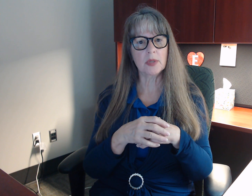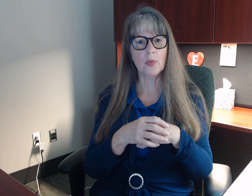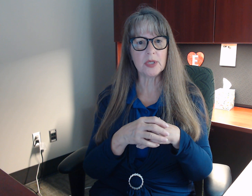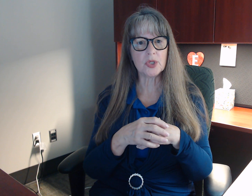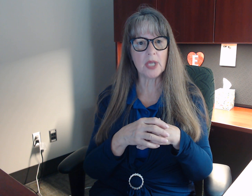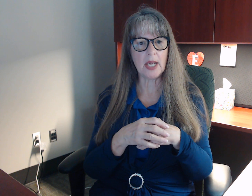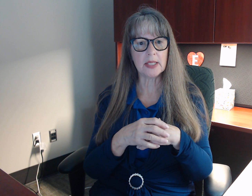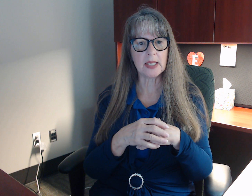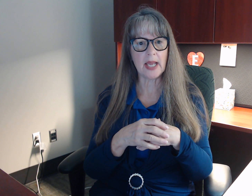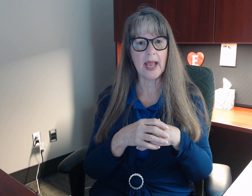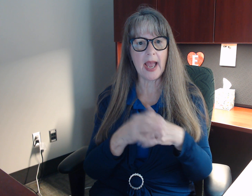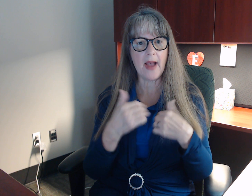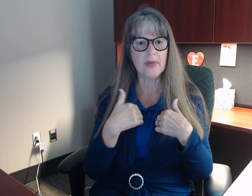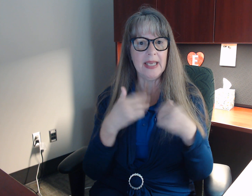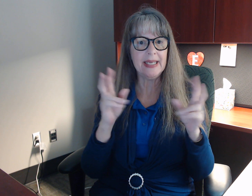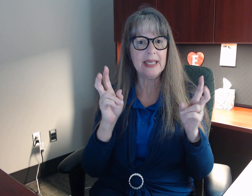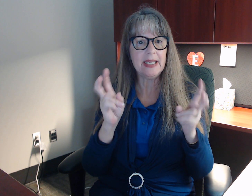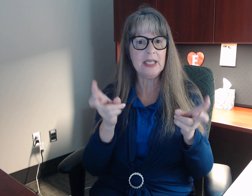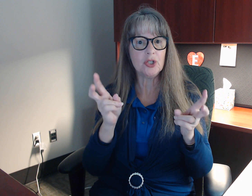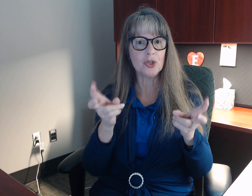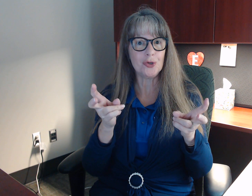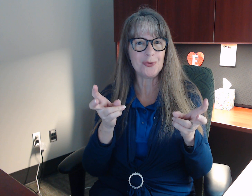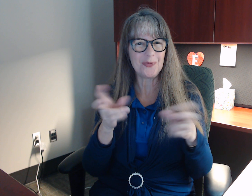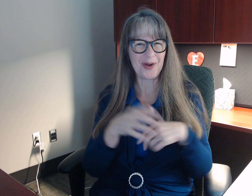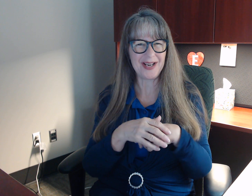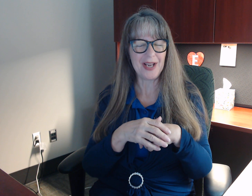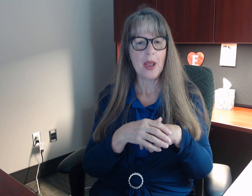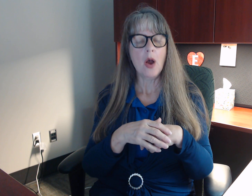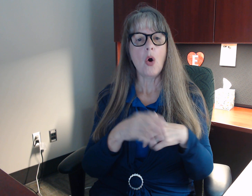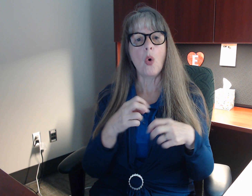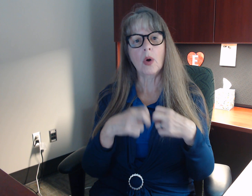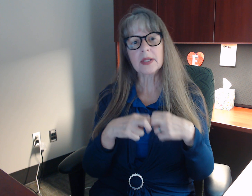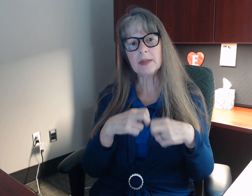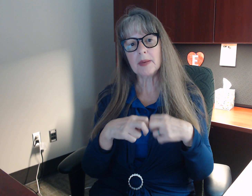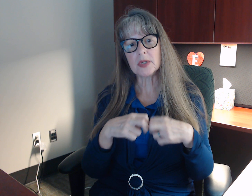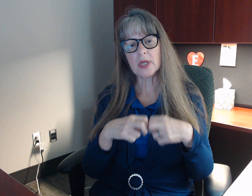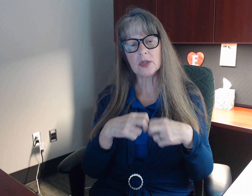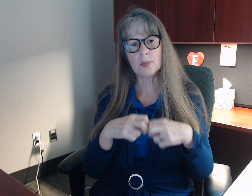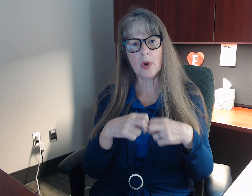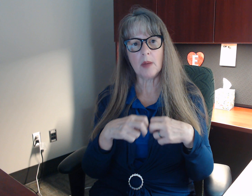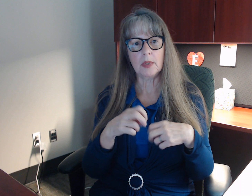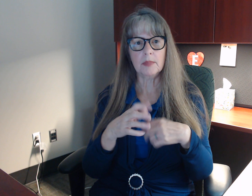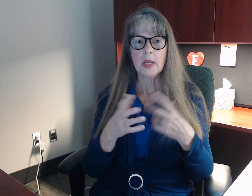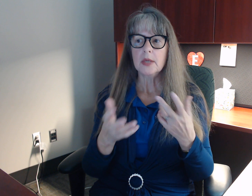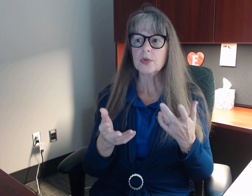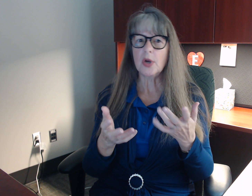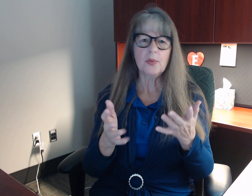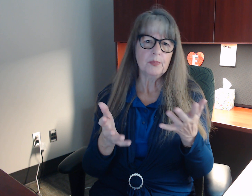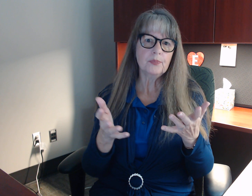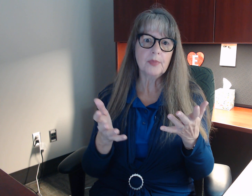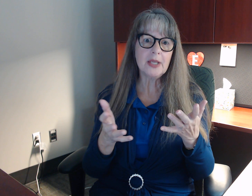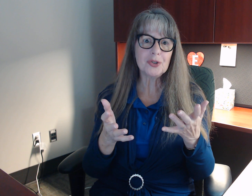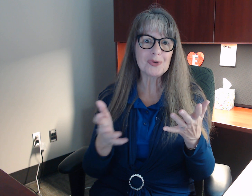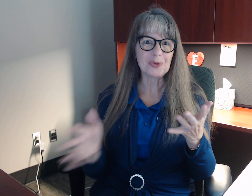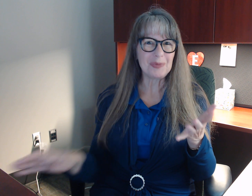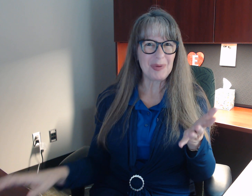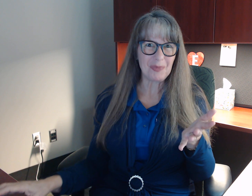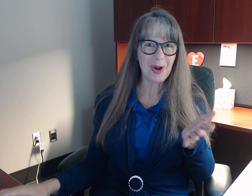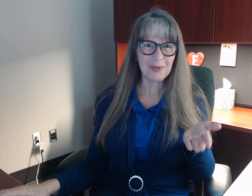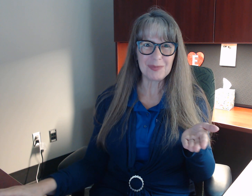is saying it's like I have an issue, right? Or sometimes I'll say it's problem. So issues really mean problems.